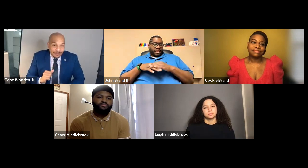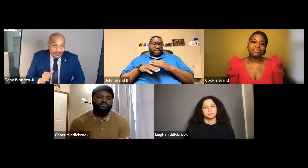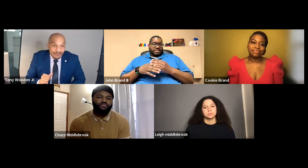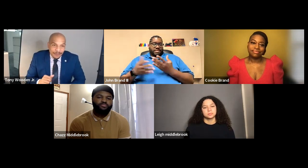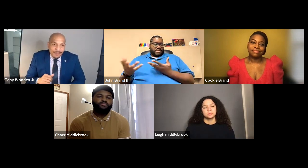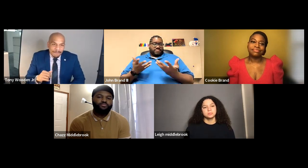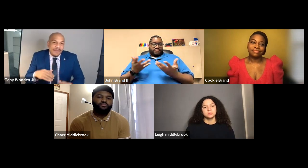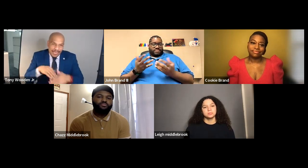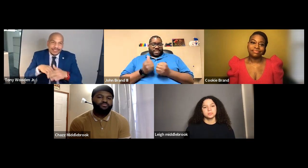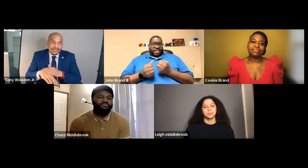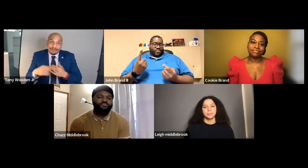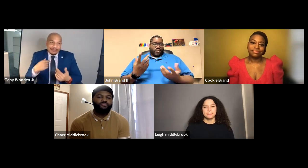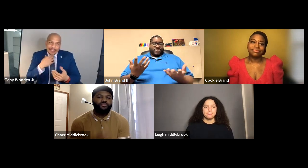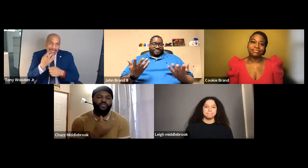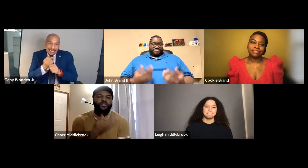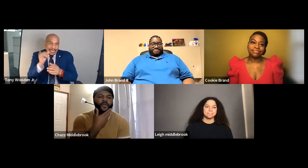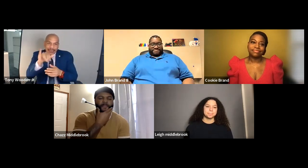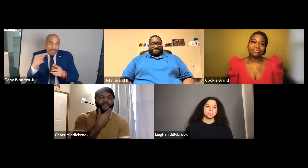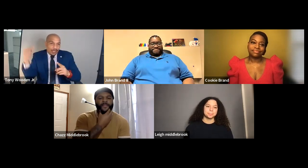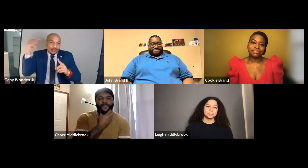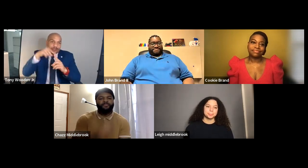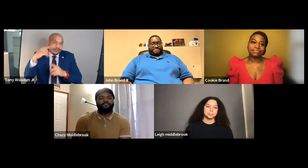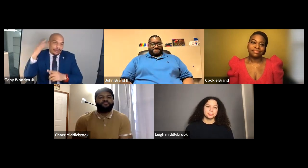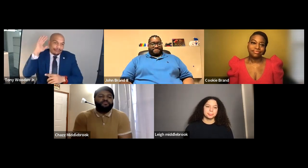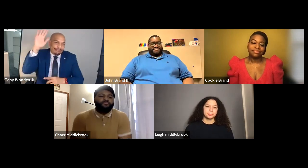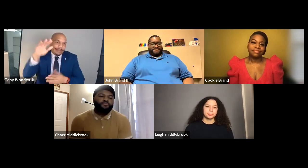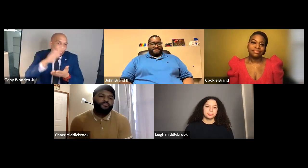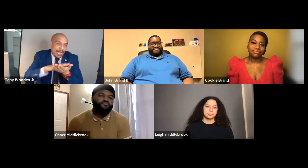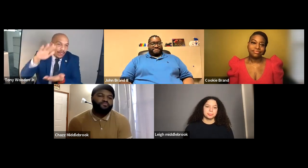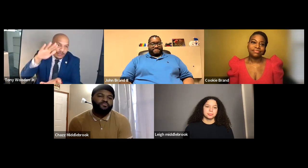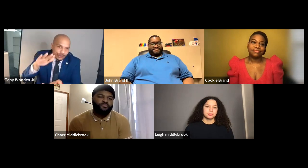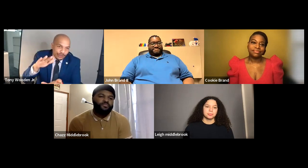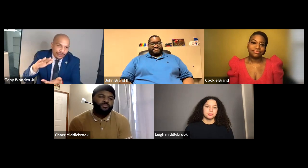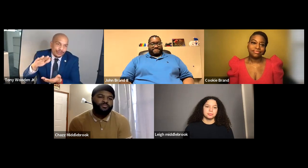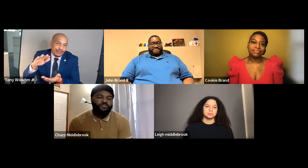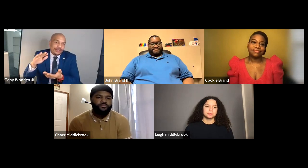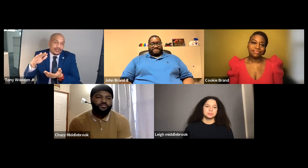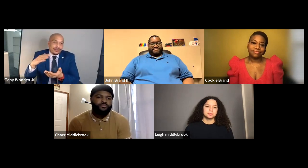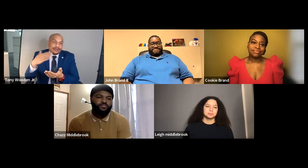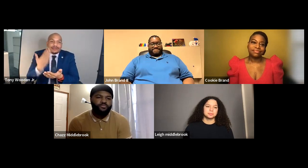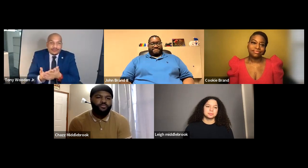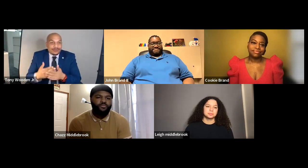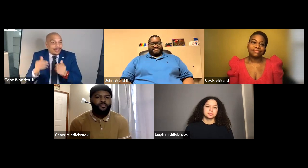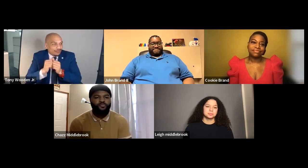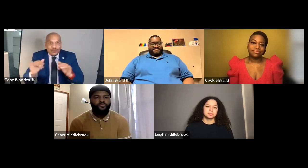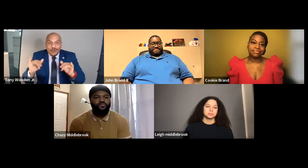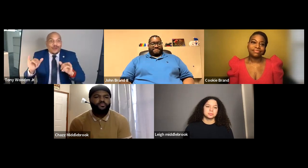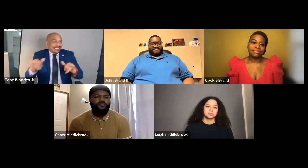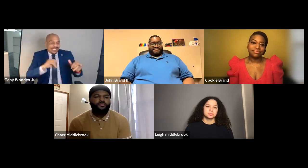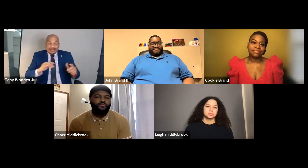able to be with my peers who knew my language and do that. So I didn't get that until much later, until I was in college,